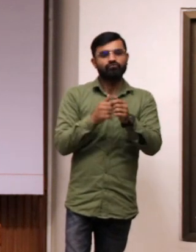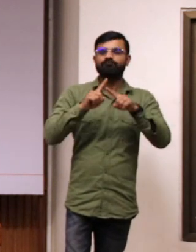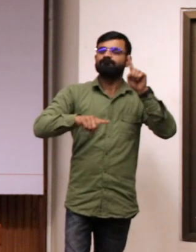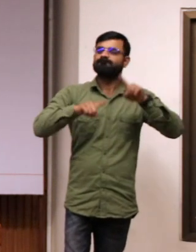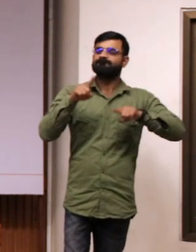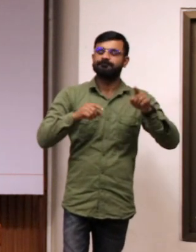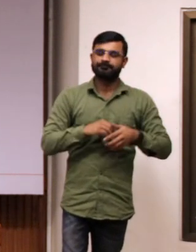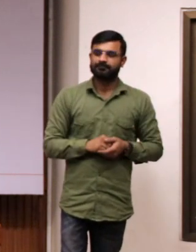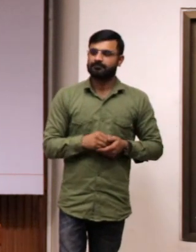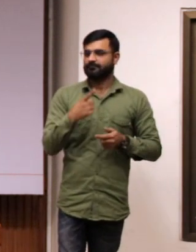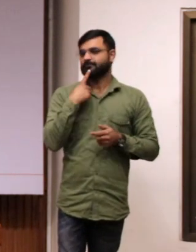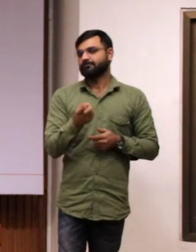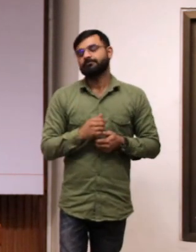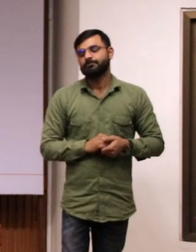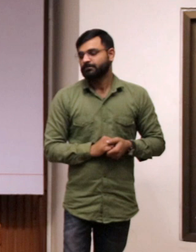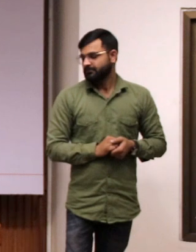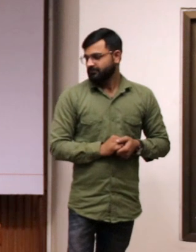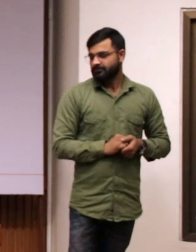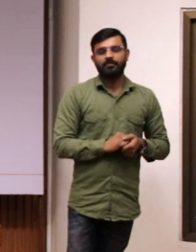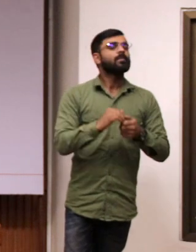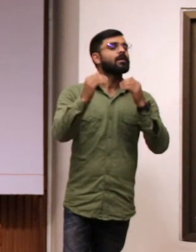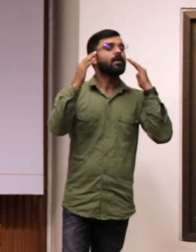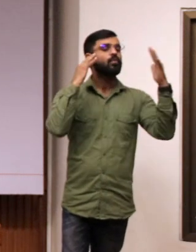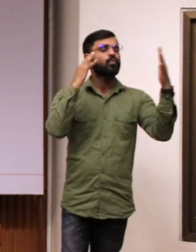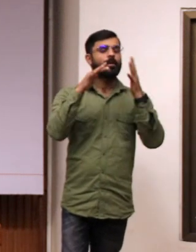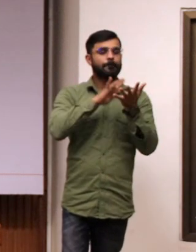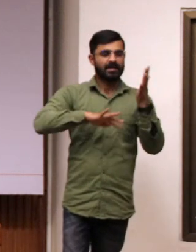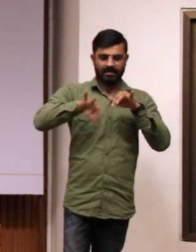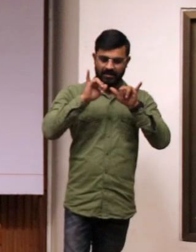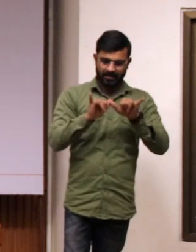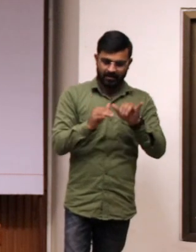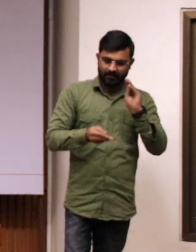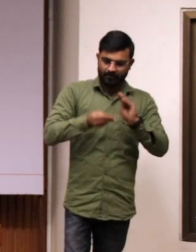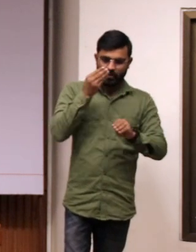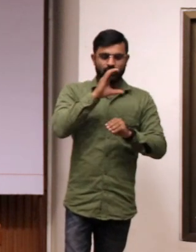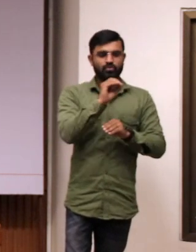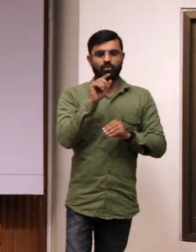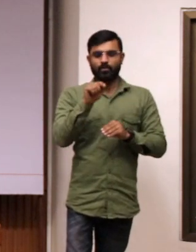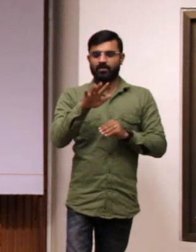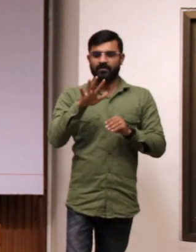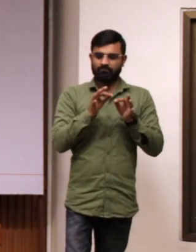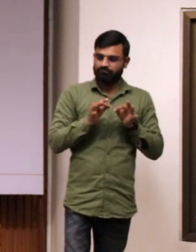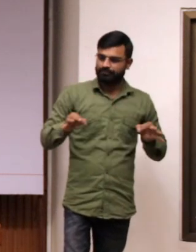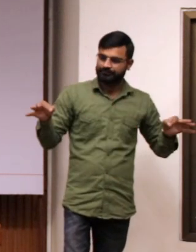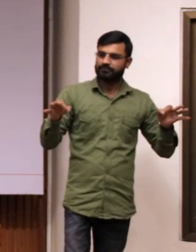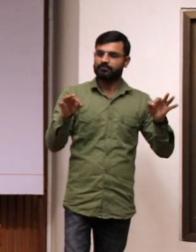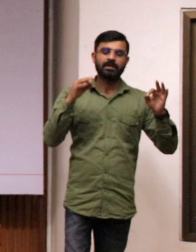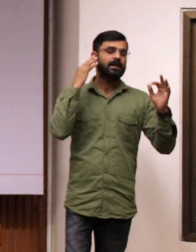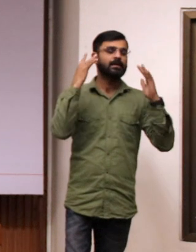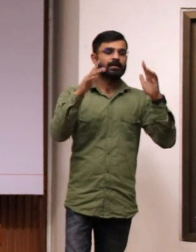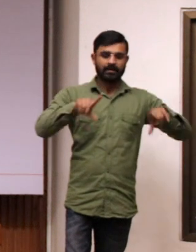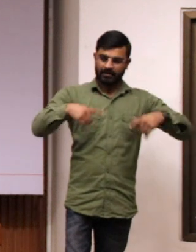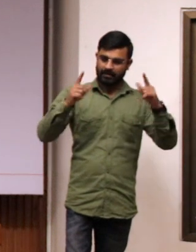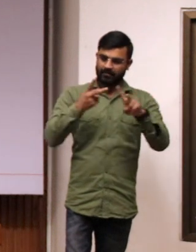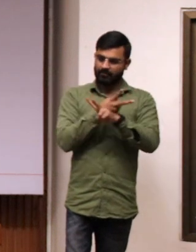Diversity. So it says, forest means a land more than 0.5 hectare with a tree canopy cover